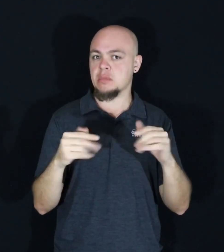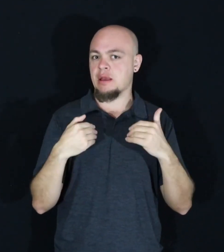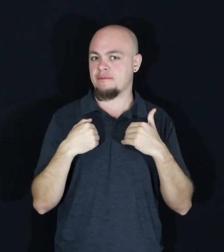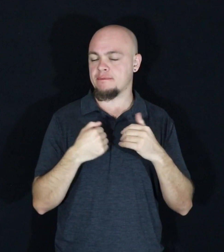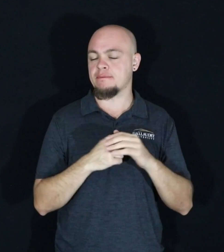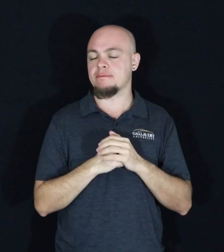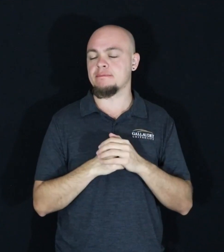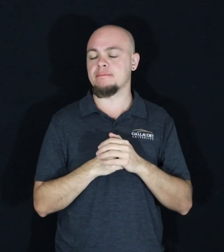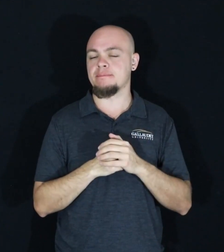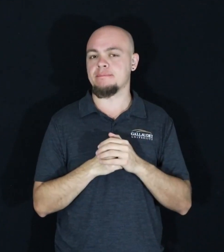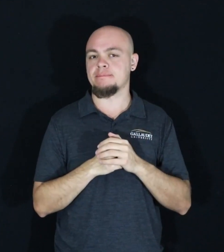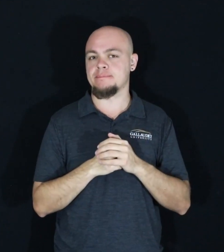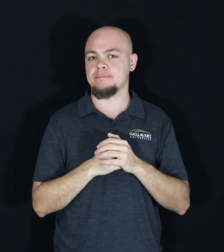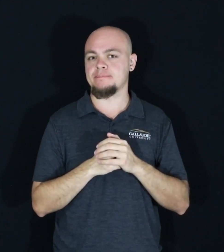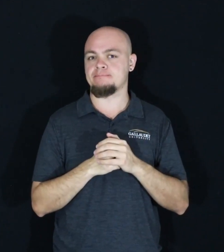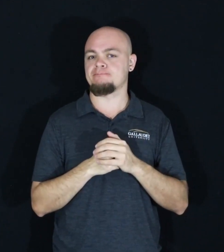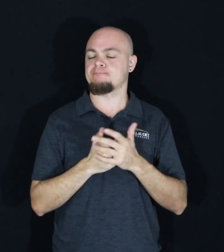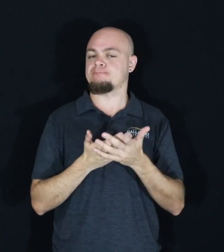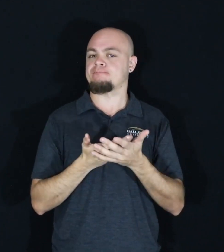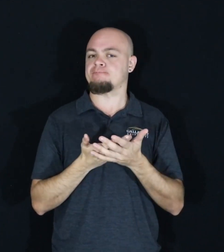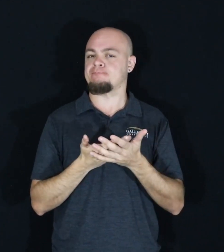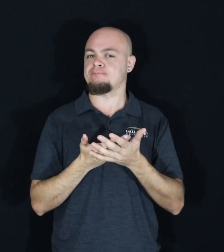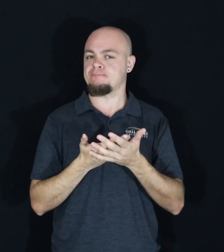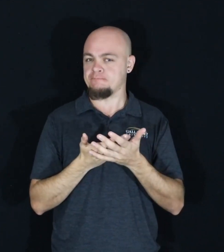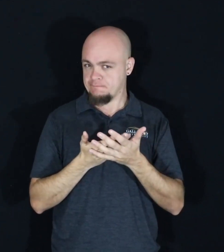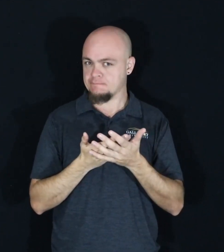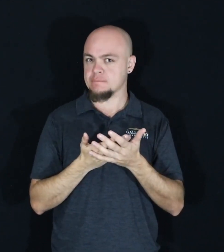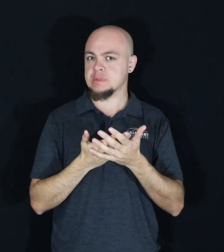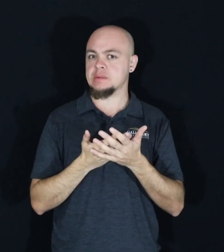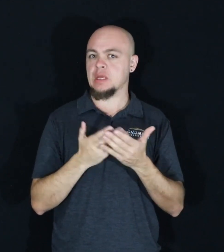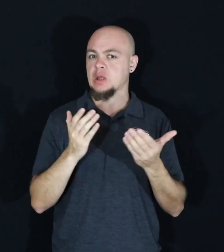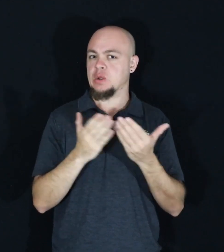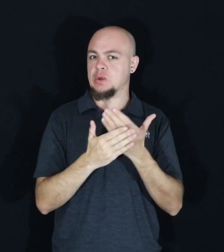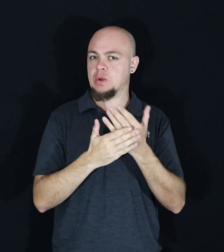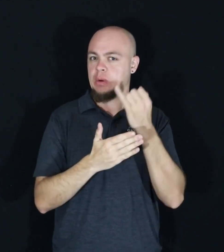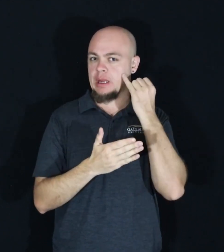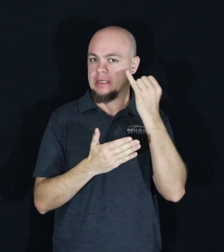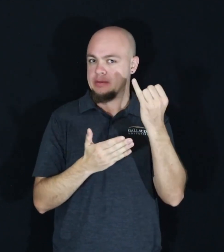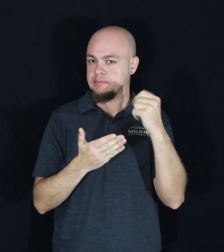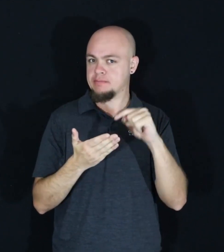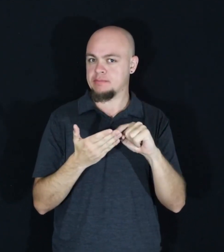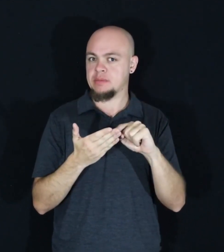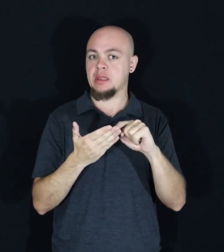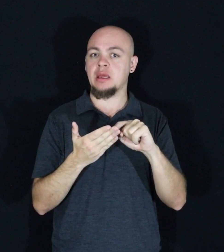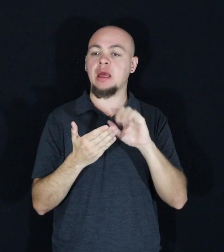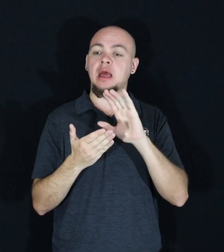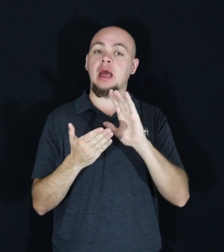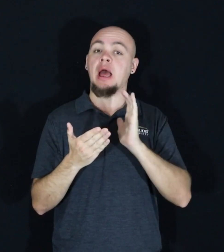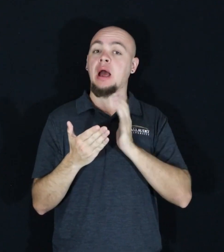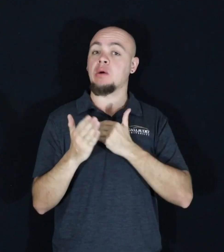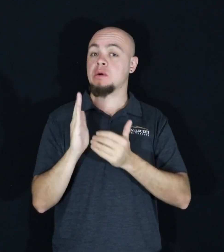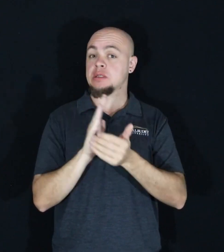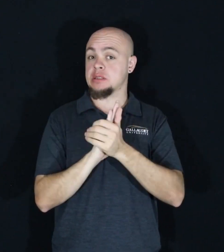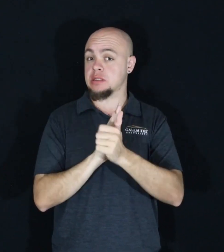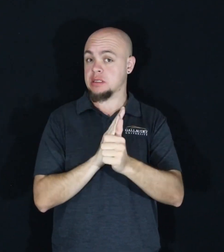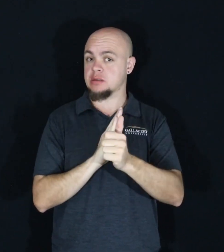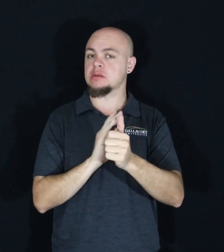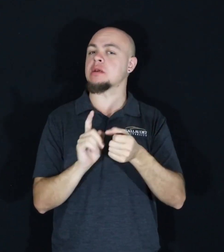So, and this leads to another idea that our expertise as well impacts our cognitive and perceptual